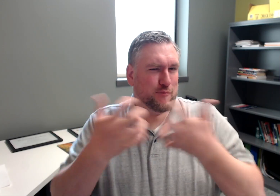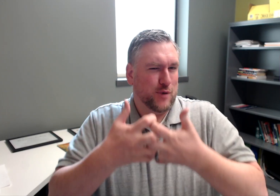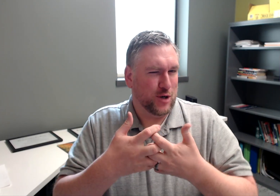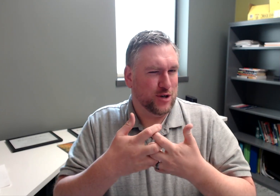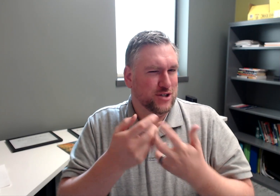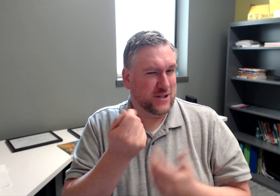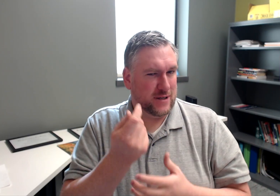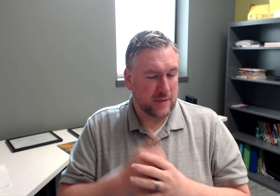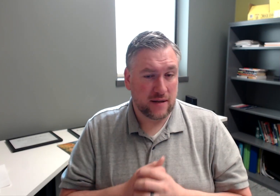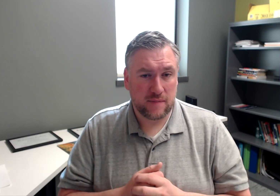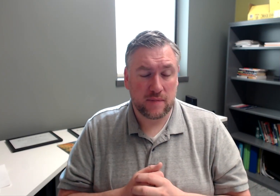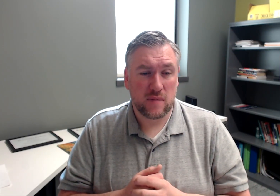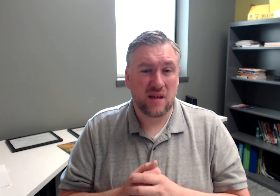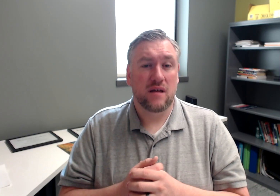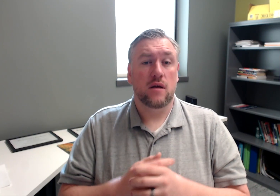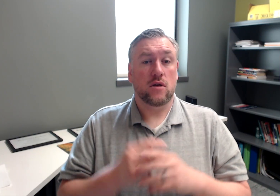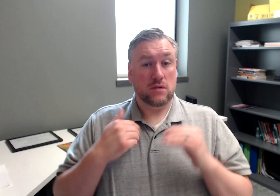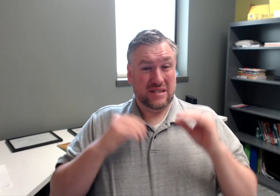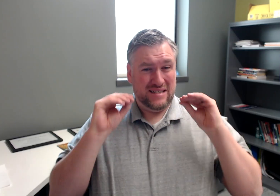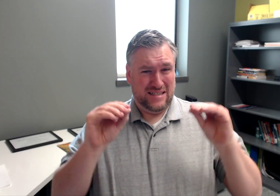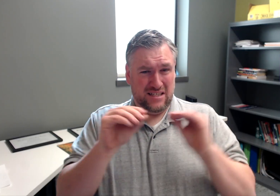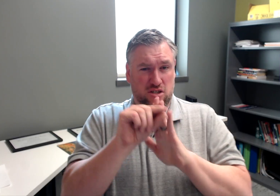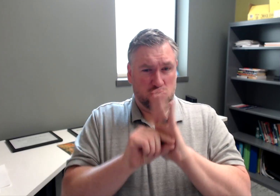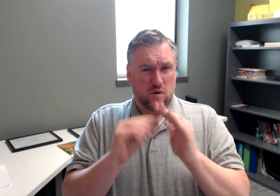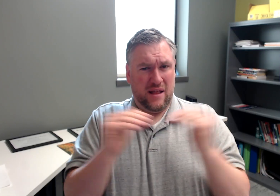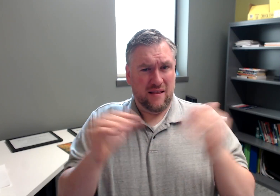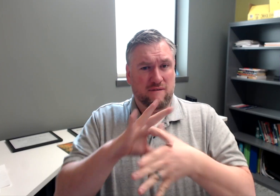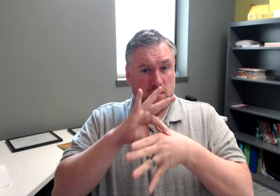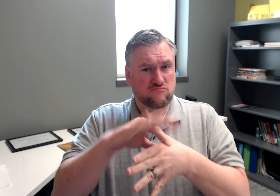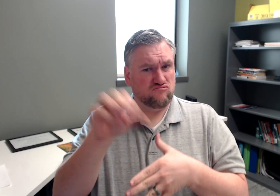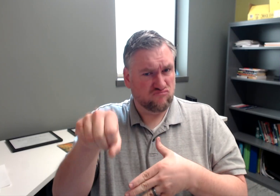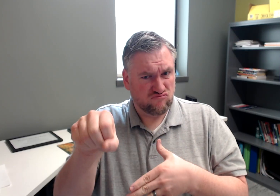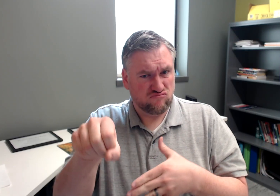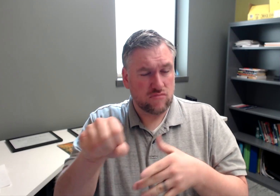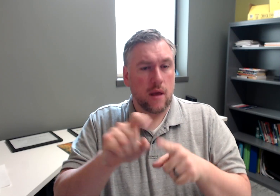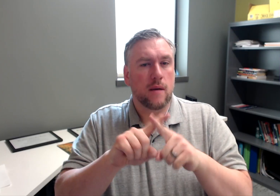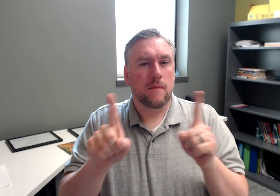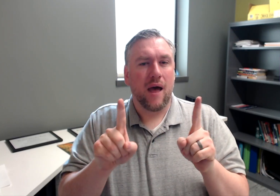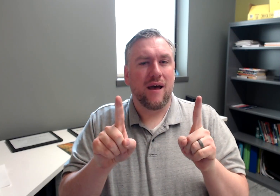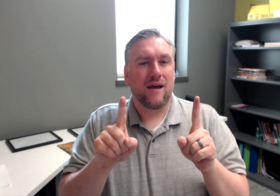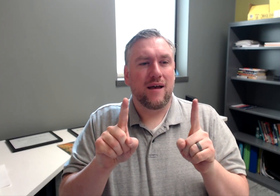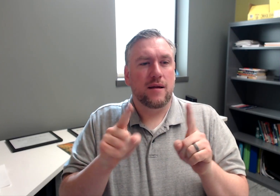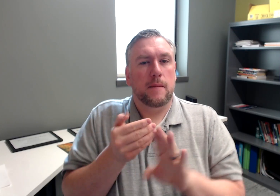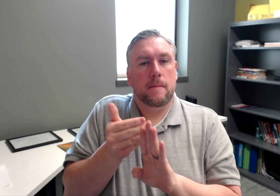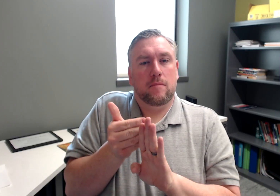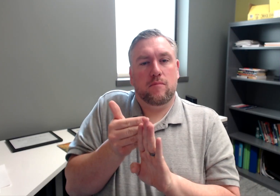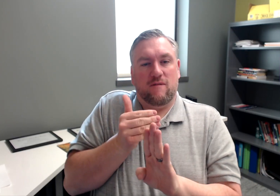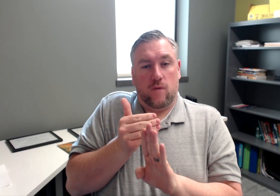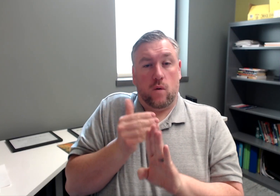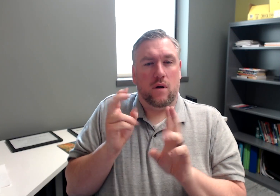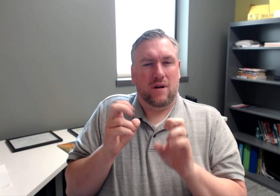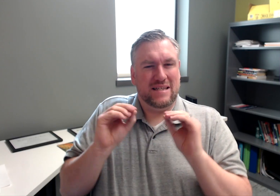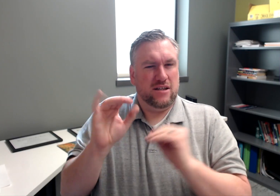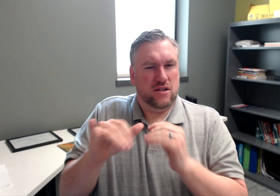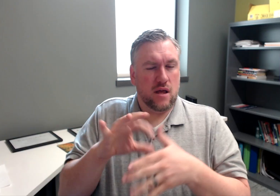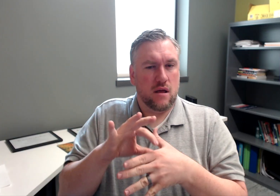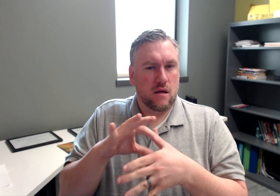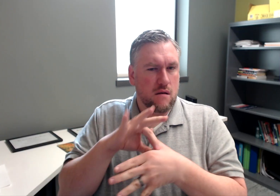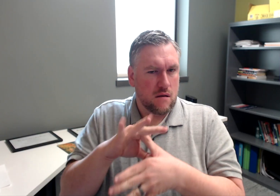So what it means is it merges those two things together. We're going to be teaching grade level content, but before we